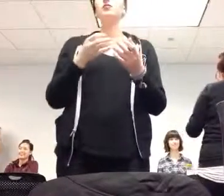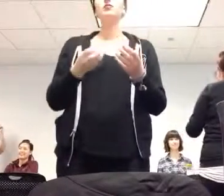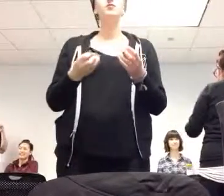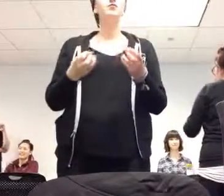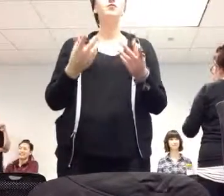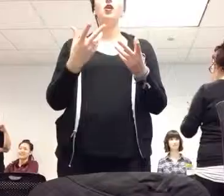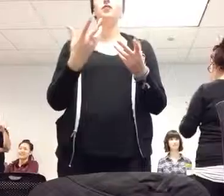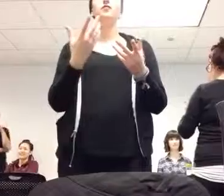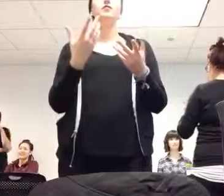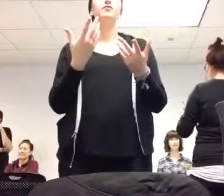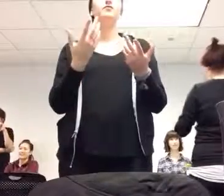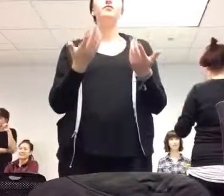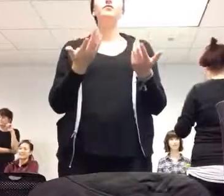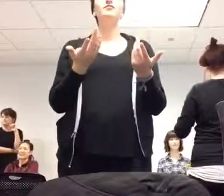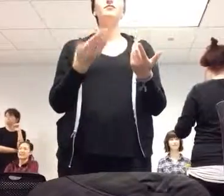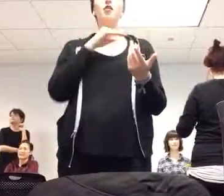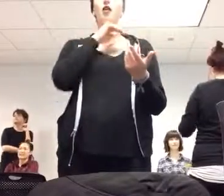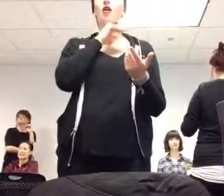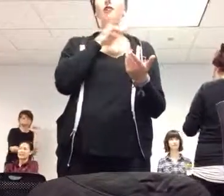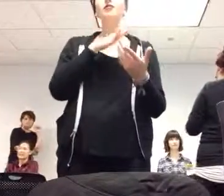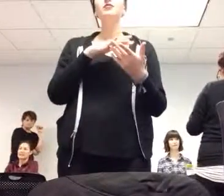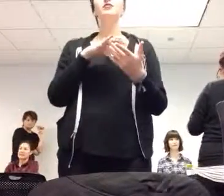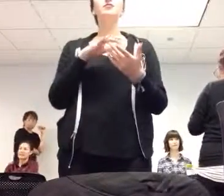just for the heck of it. Now,